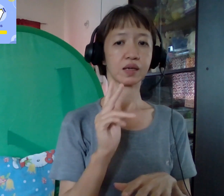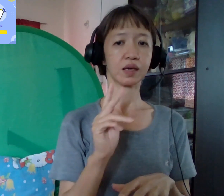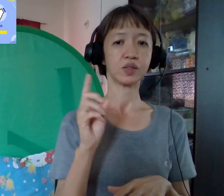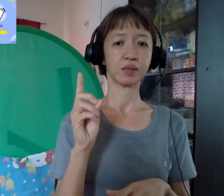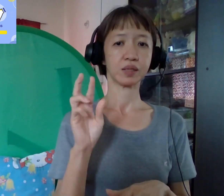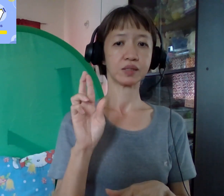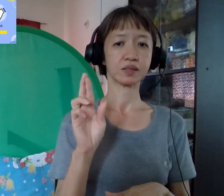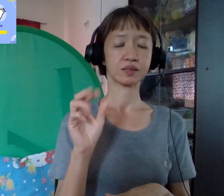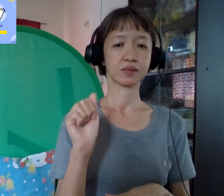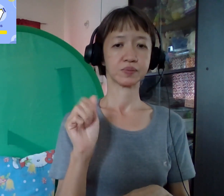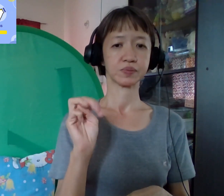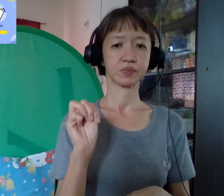K dramas,